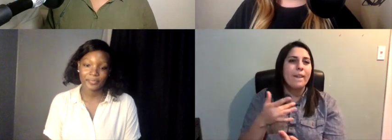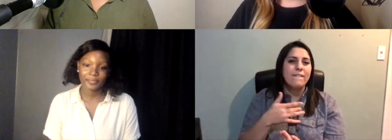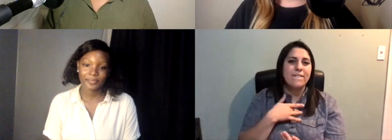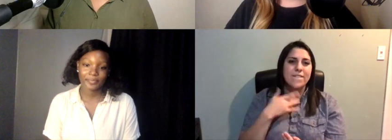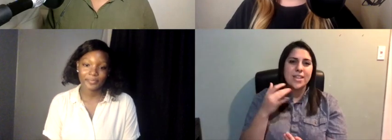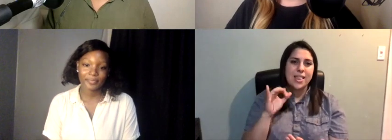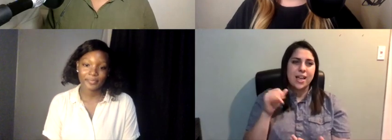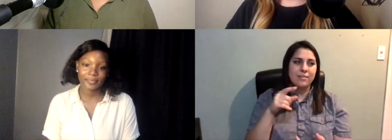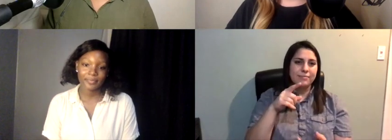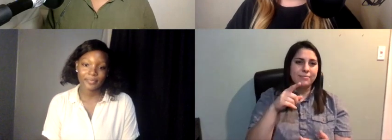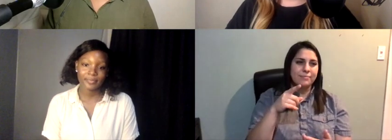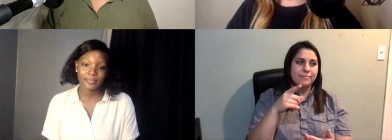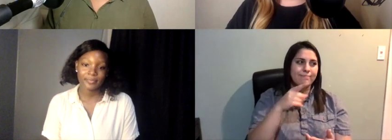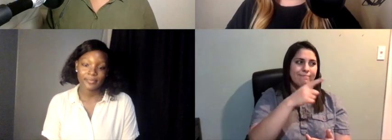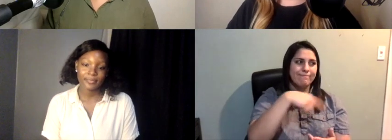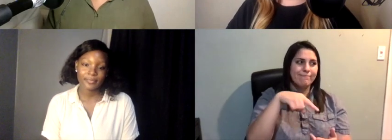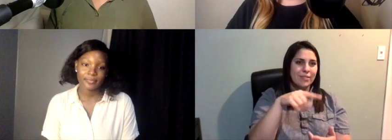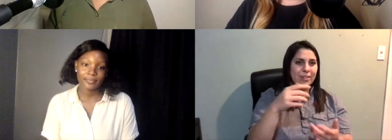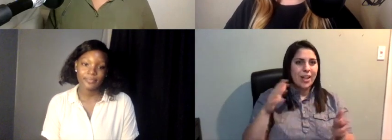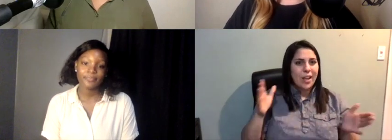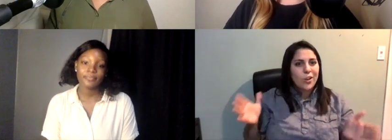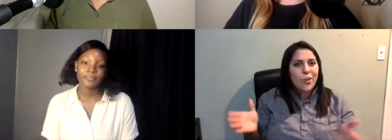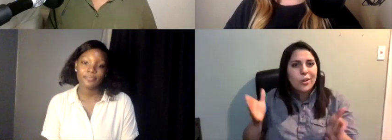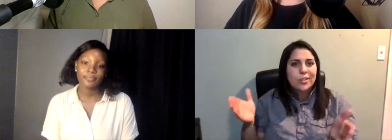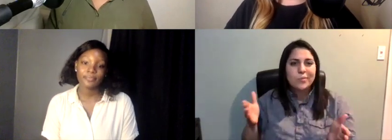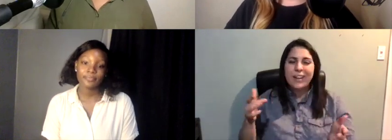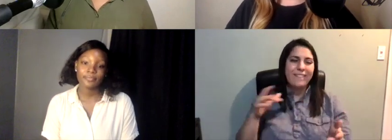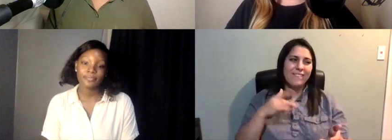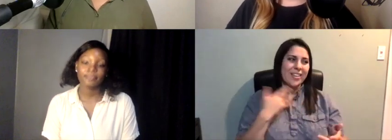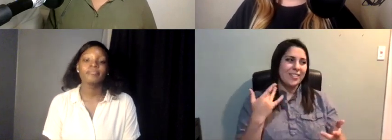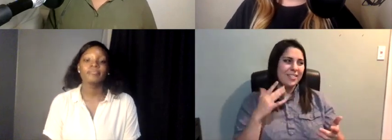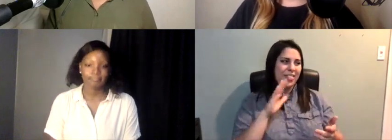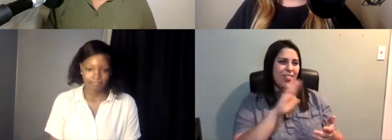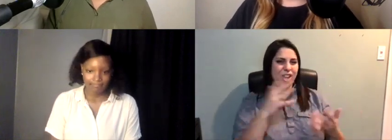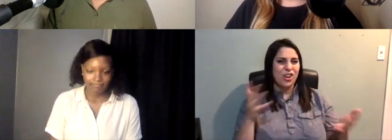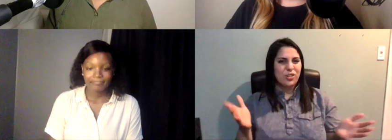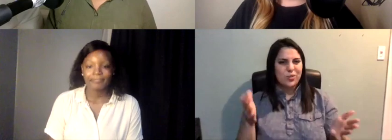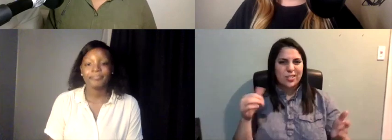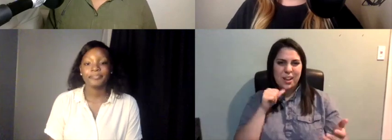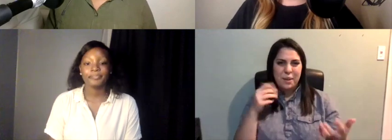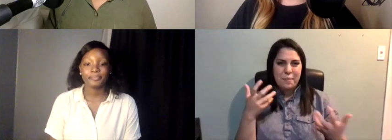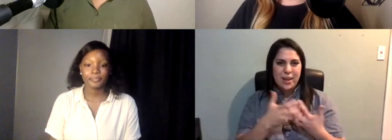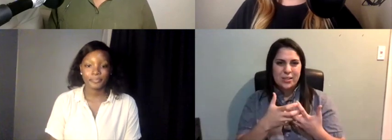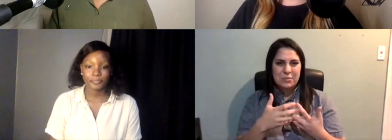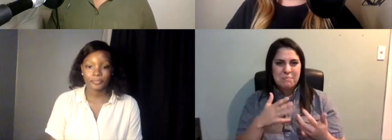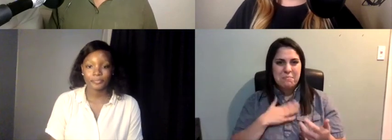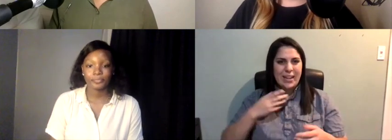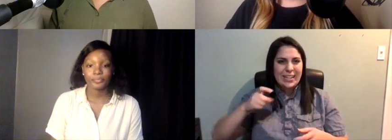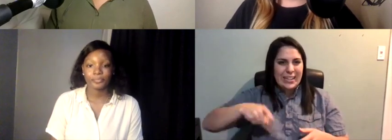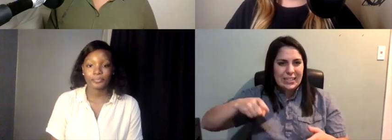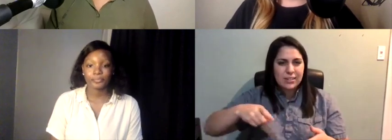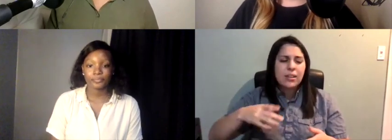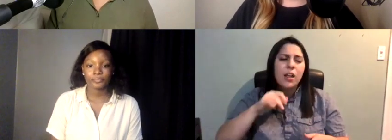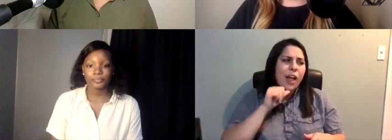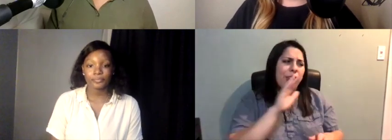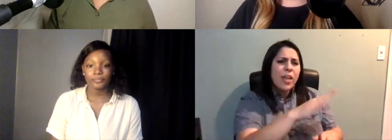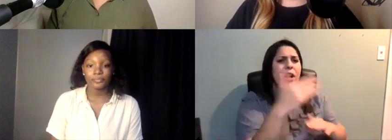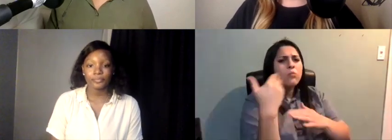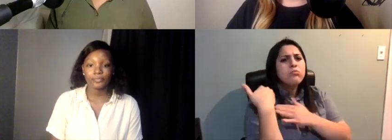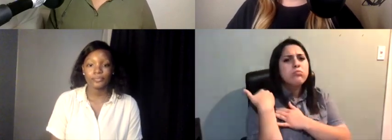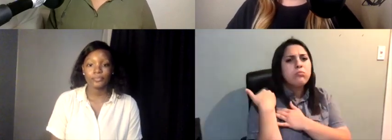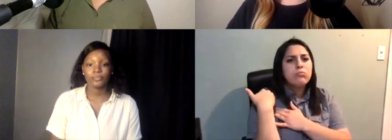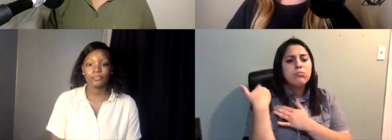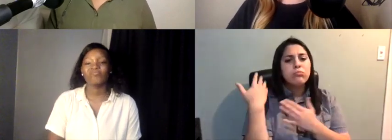I am looking for, you know, if you know, and that's not other people's fault, right? You have expectations of others and you're